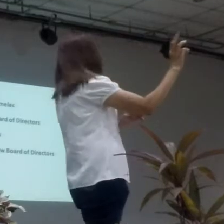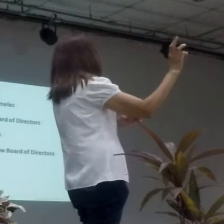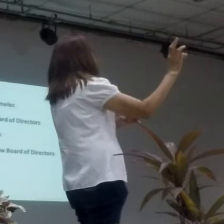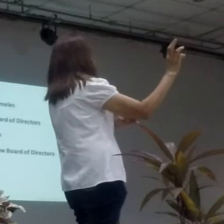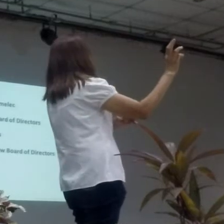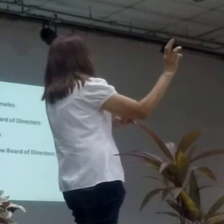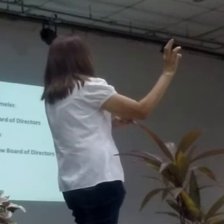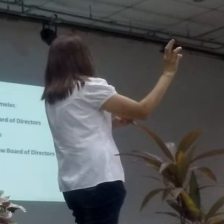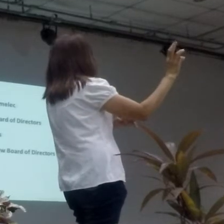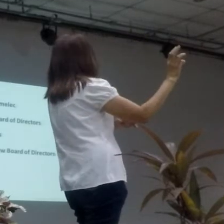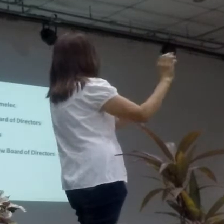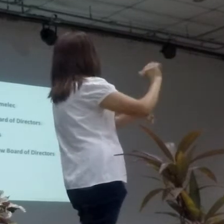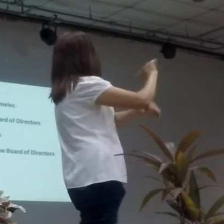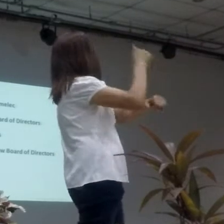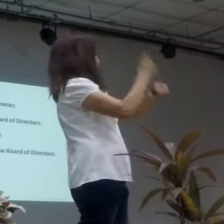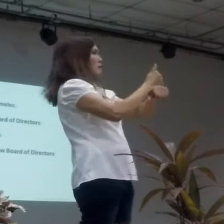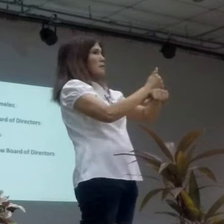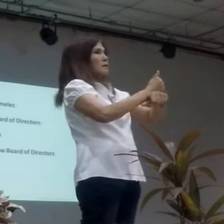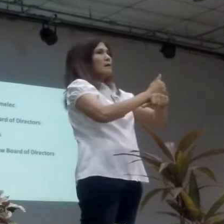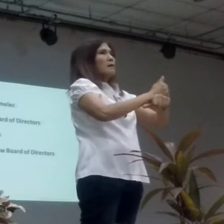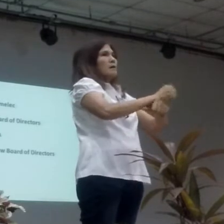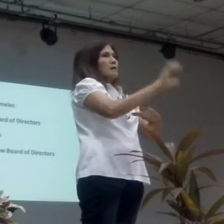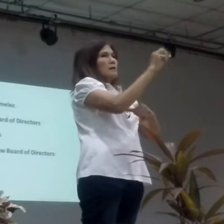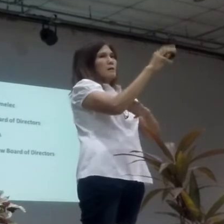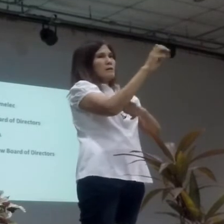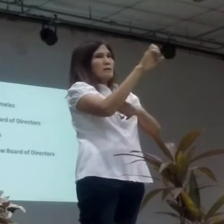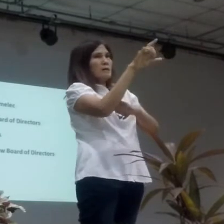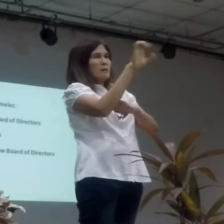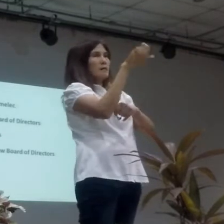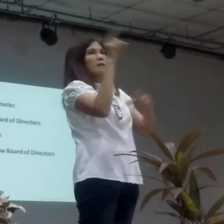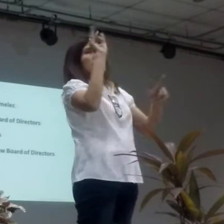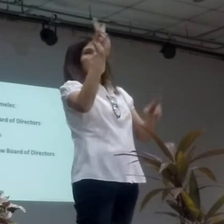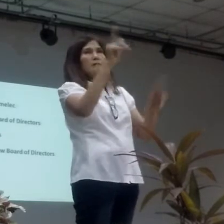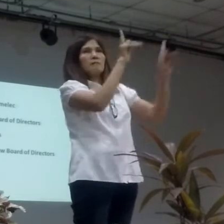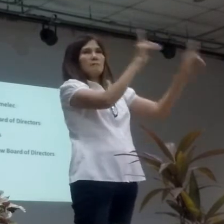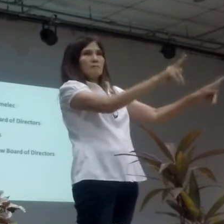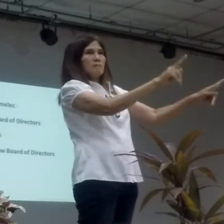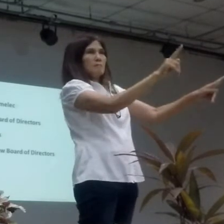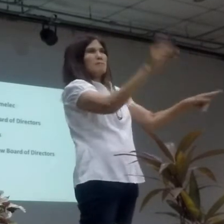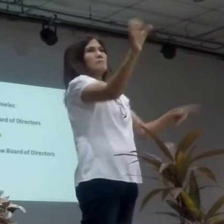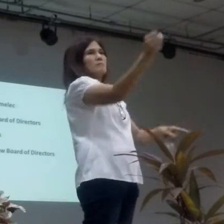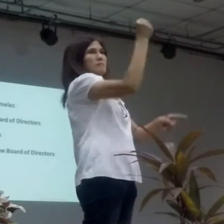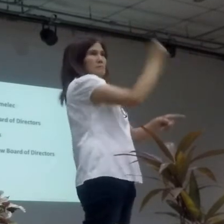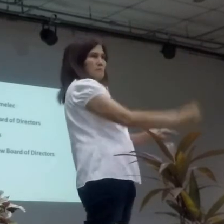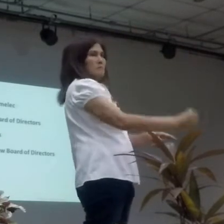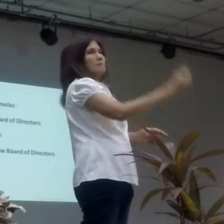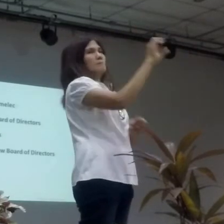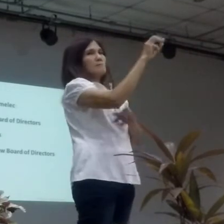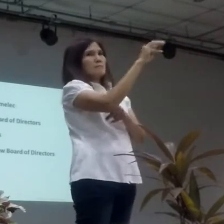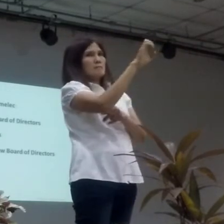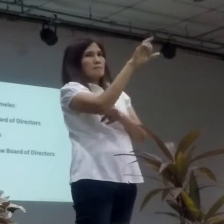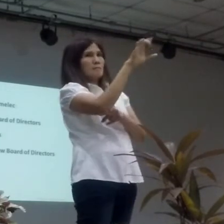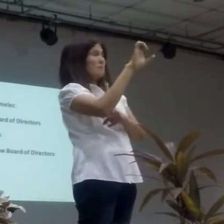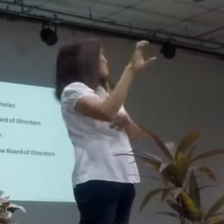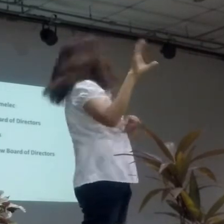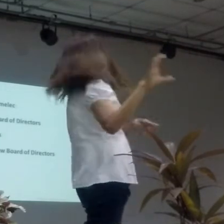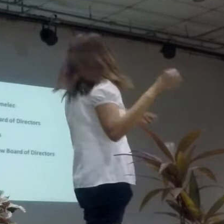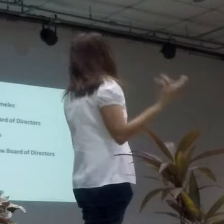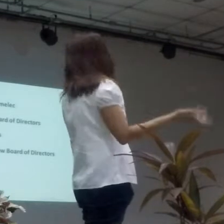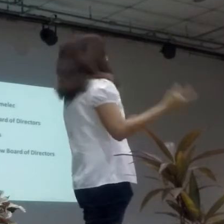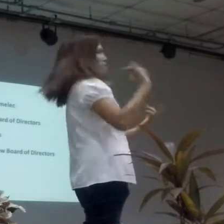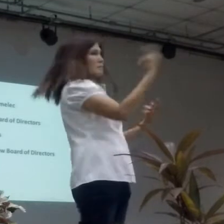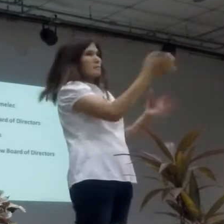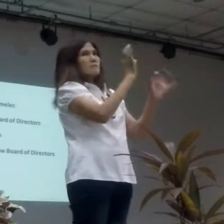We will appoint a COMELEC. We have two persons that we will appoint as COMELEC. One is our